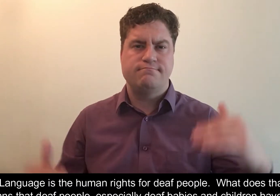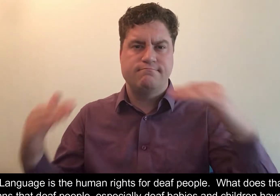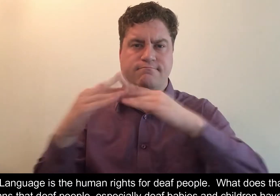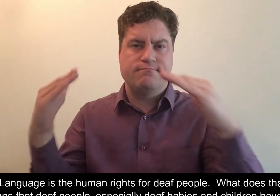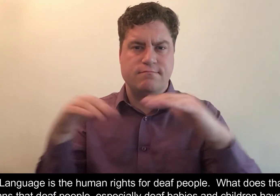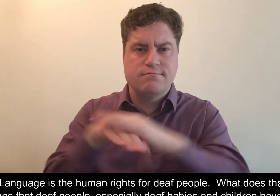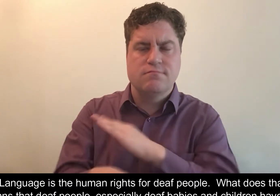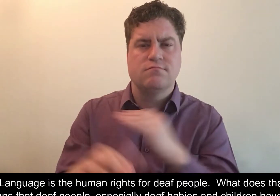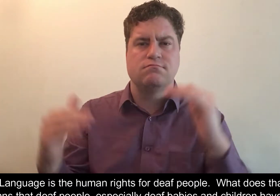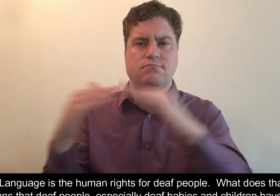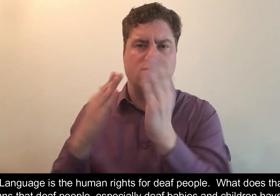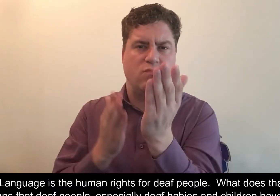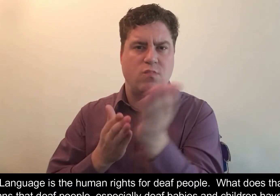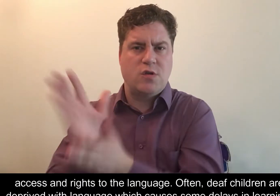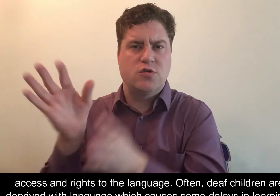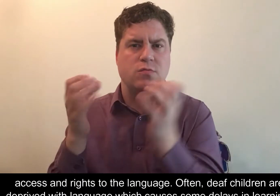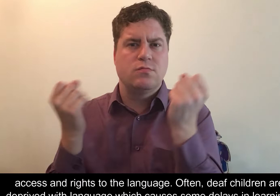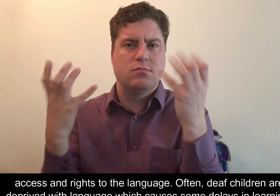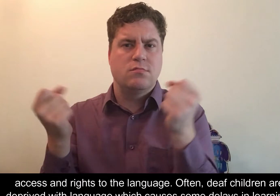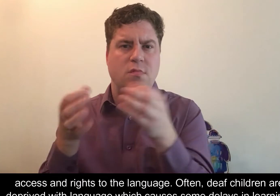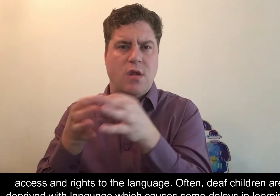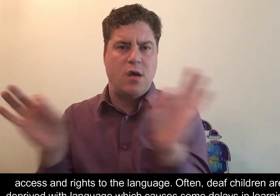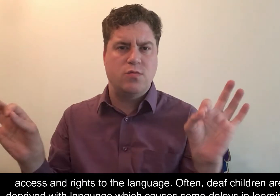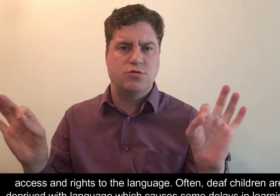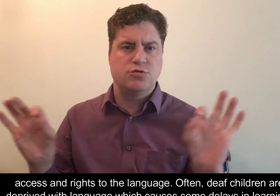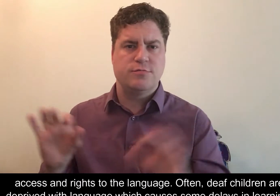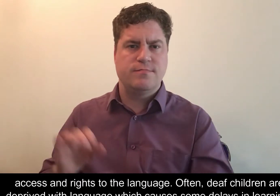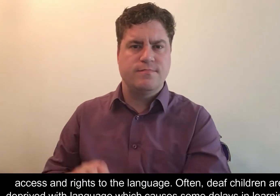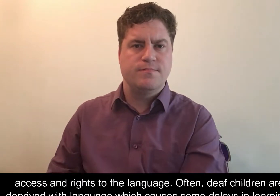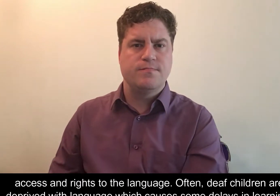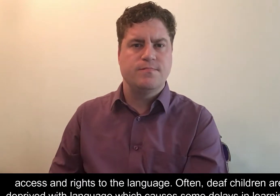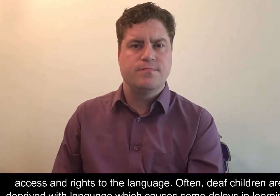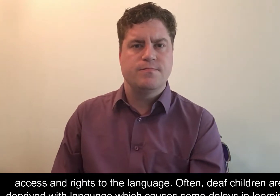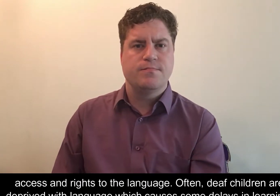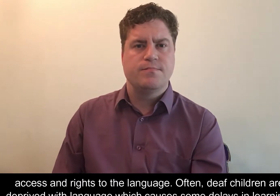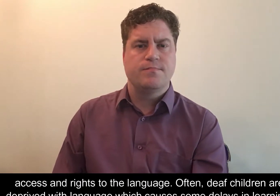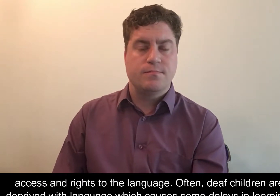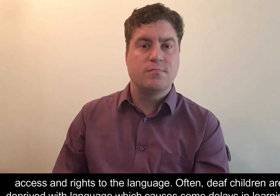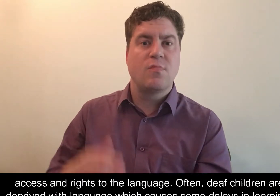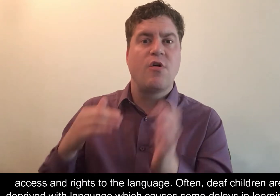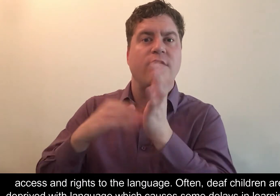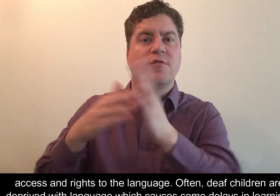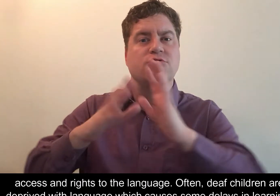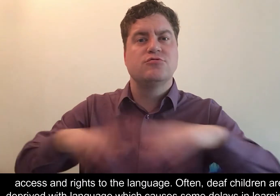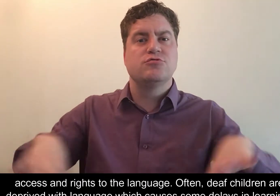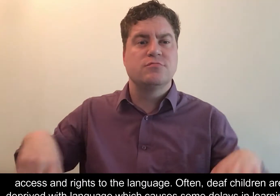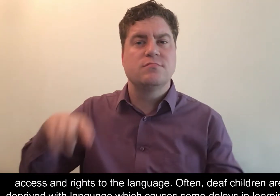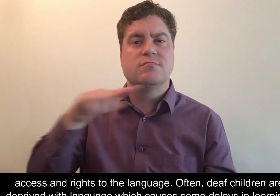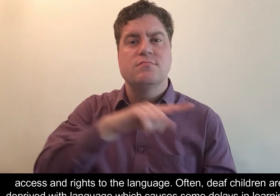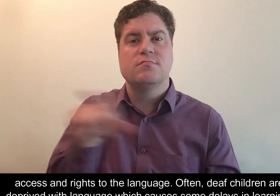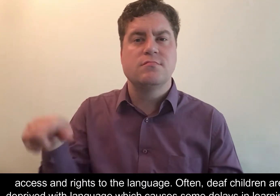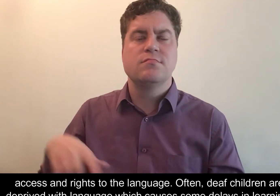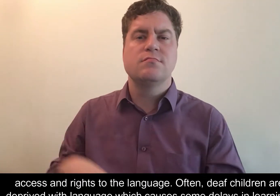deaf children have equal access and equal rights to sign language.